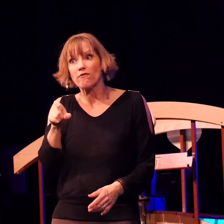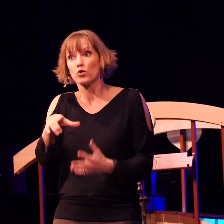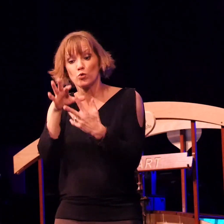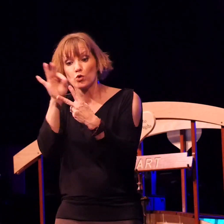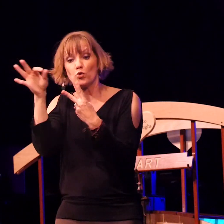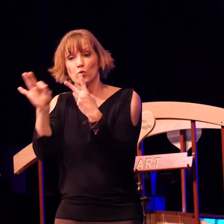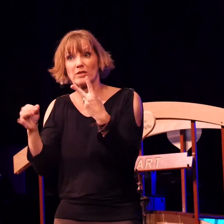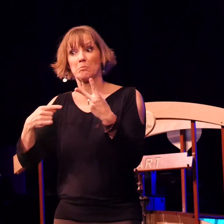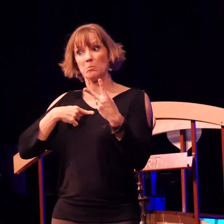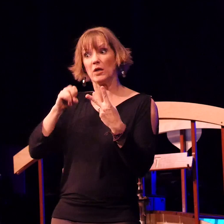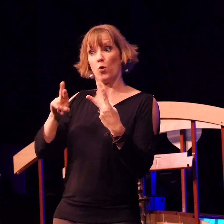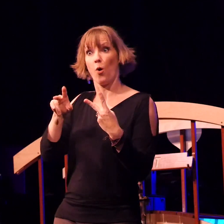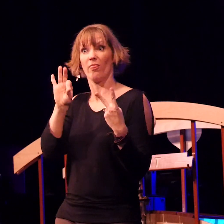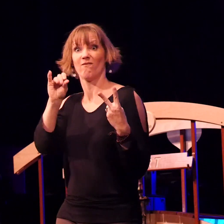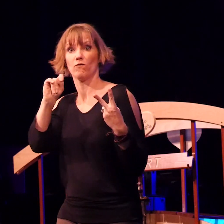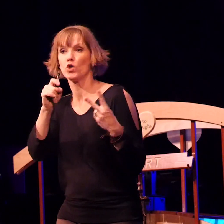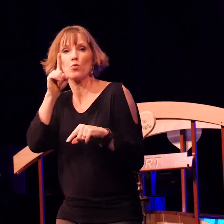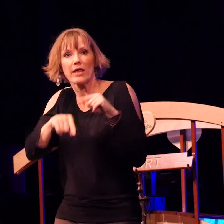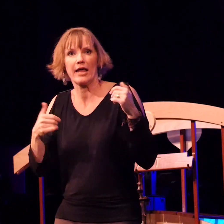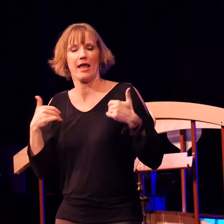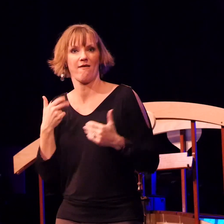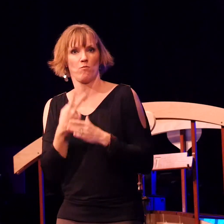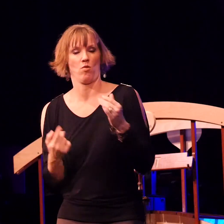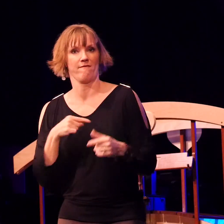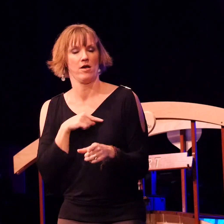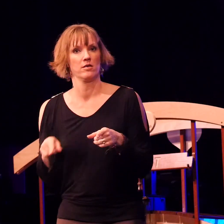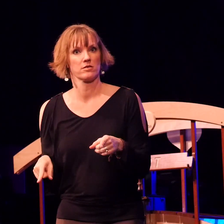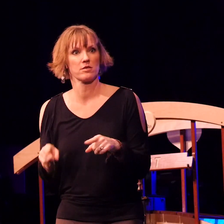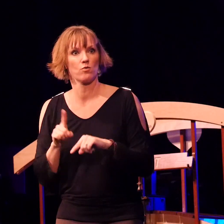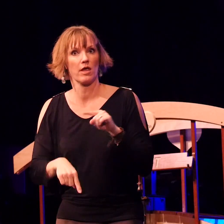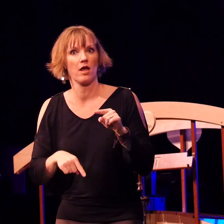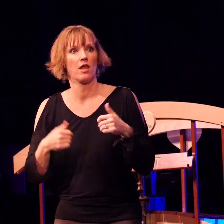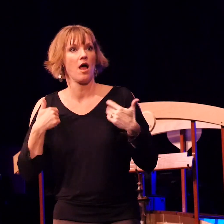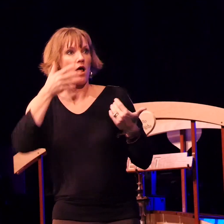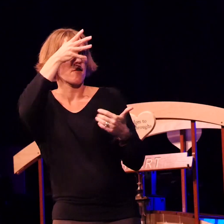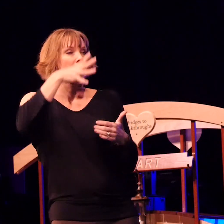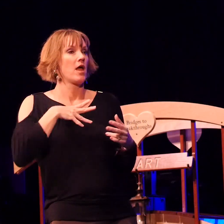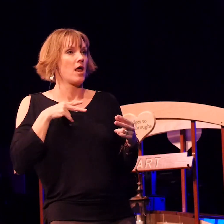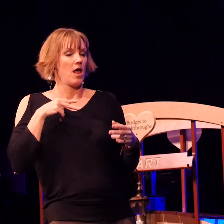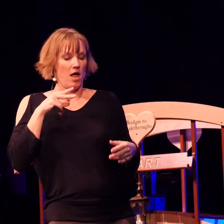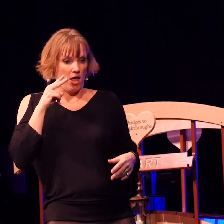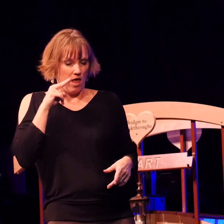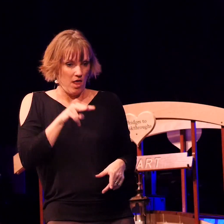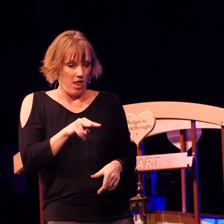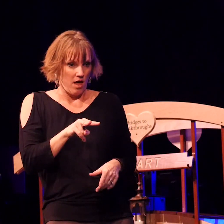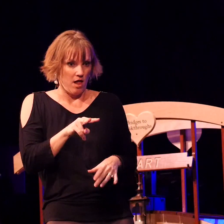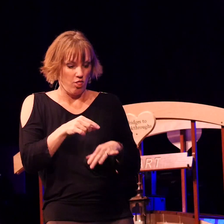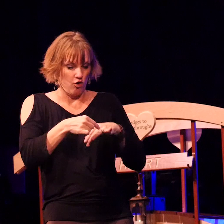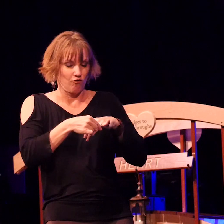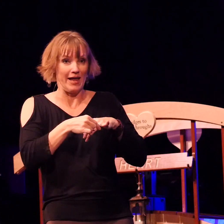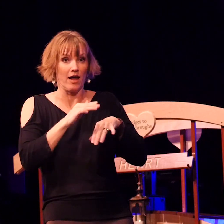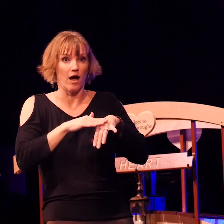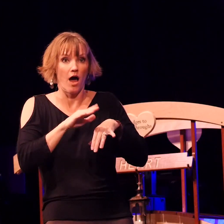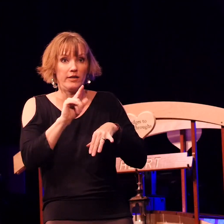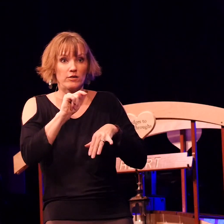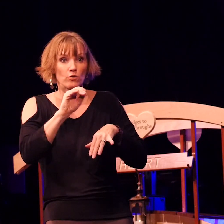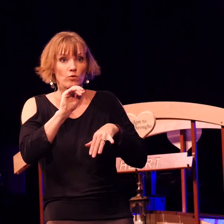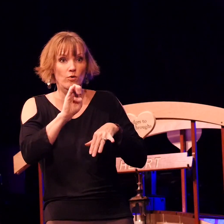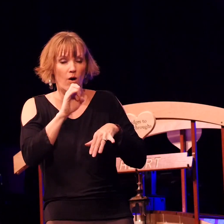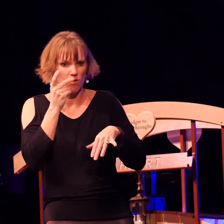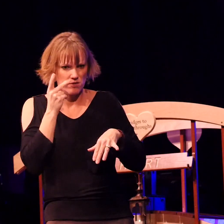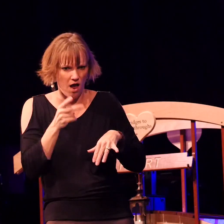choose. You can't have us both." So the young man sat there looking at that engagement ring on his